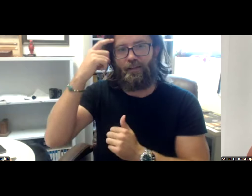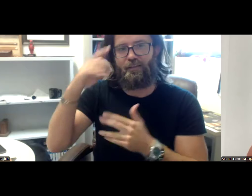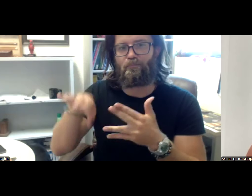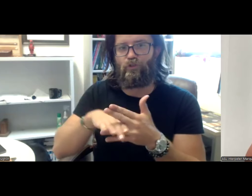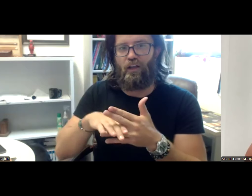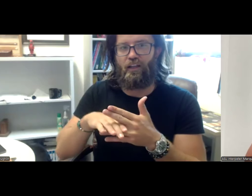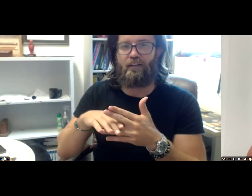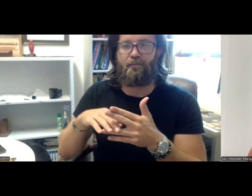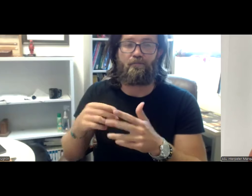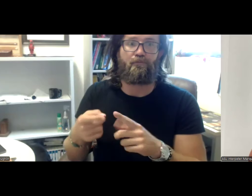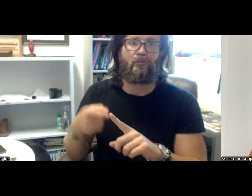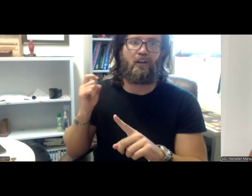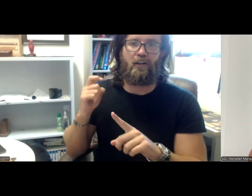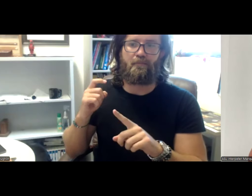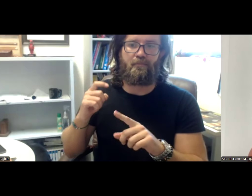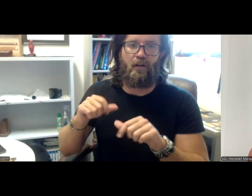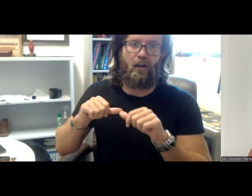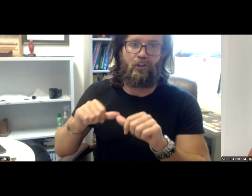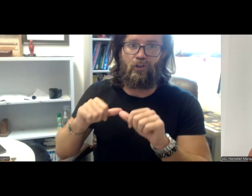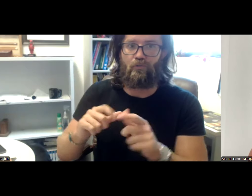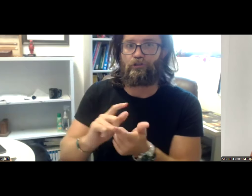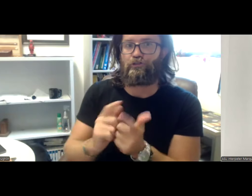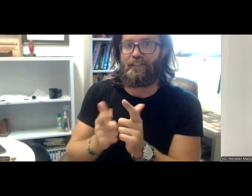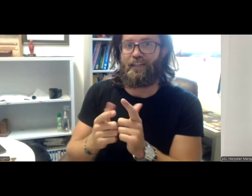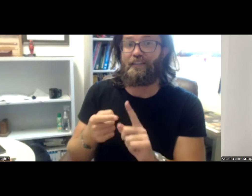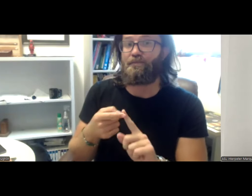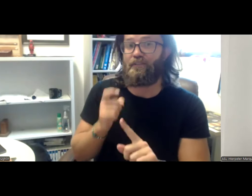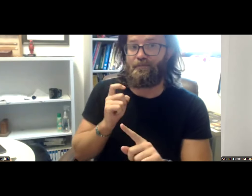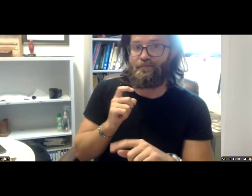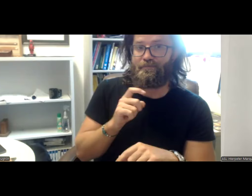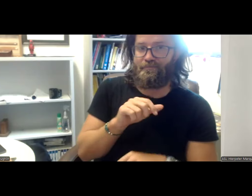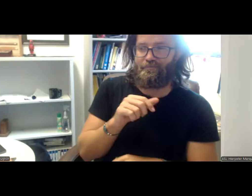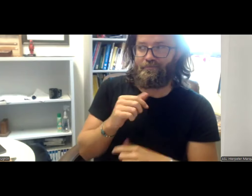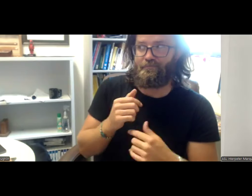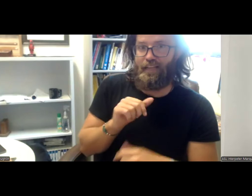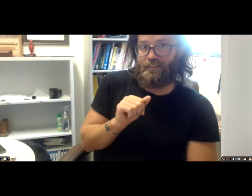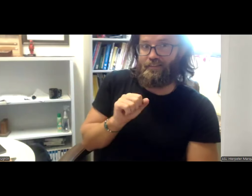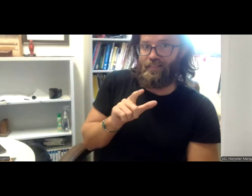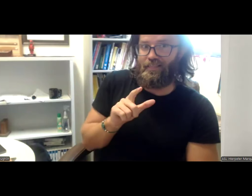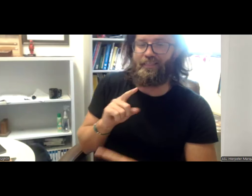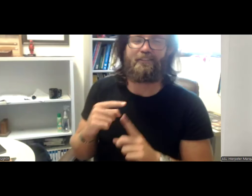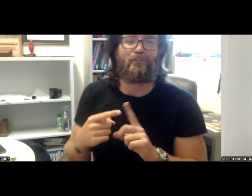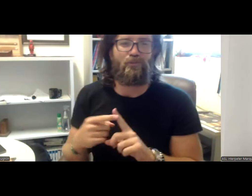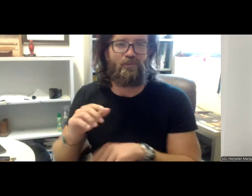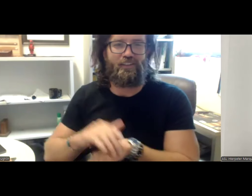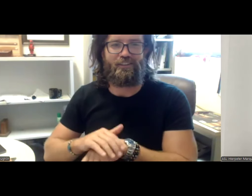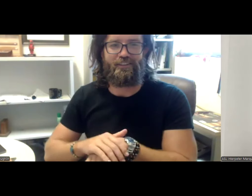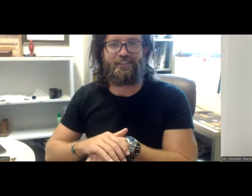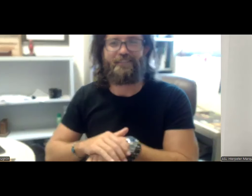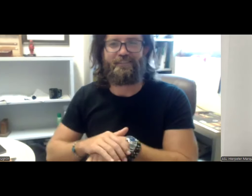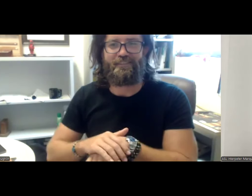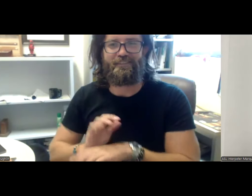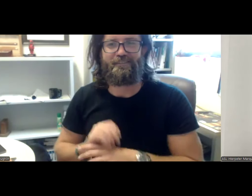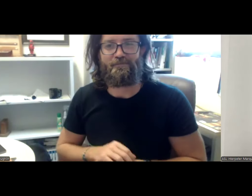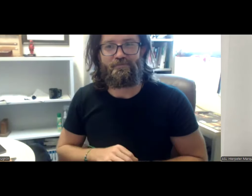of doing that is to give themselves a mental break. Because if you're continuously interpreting it